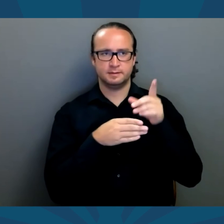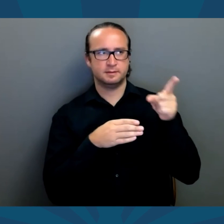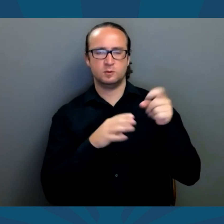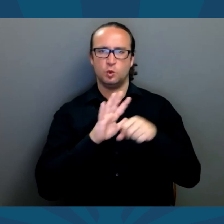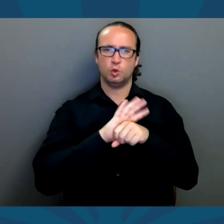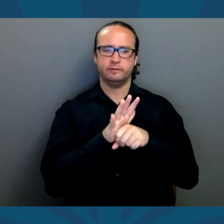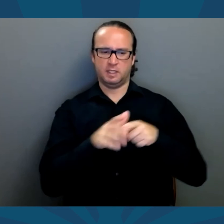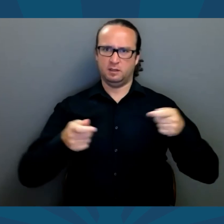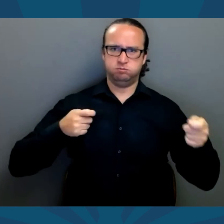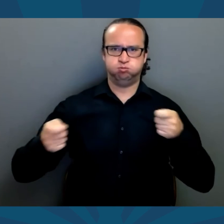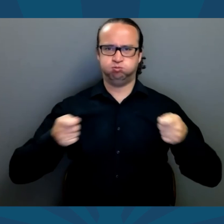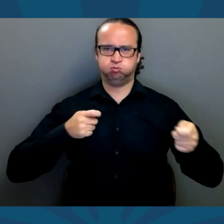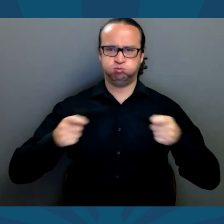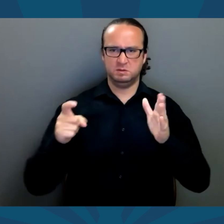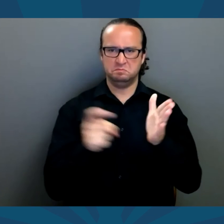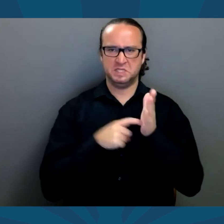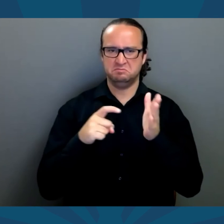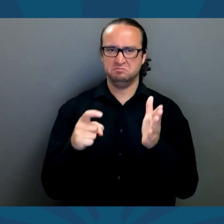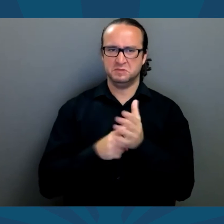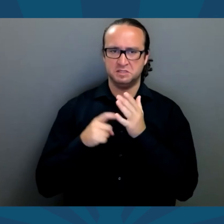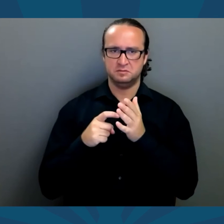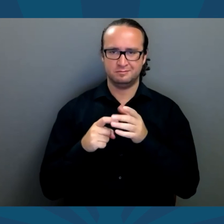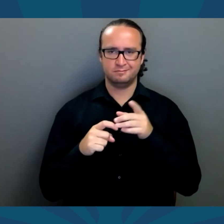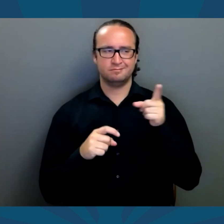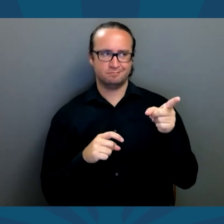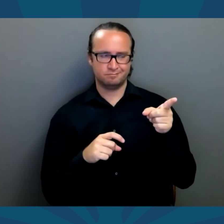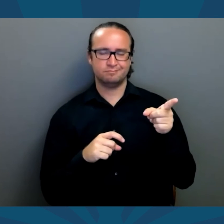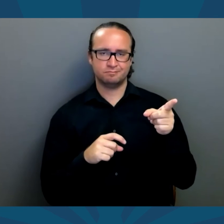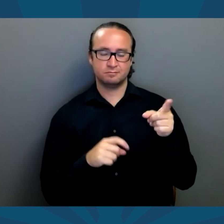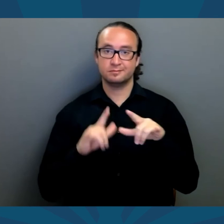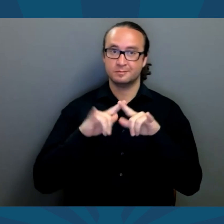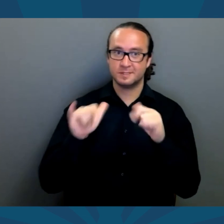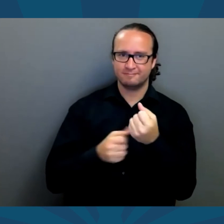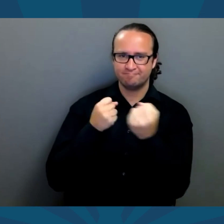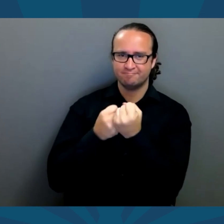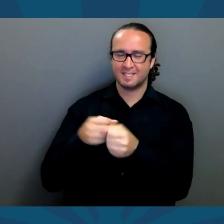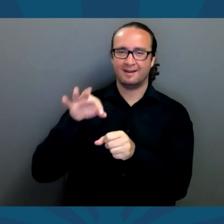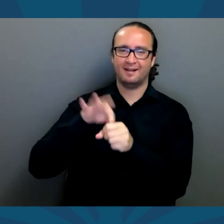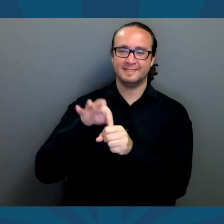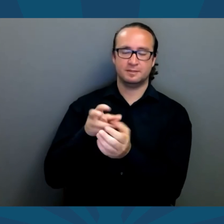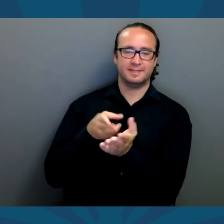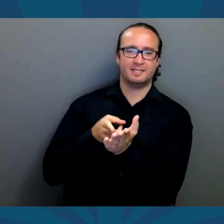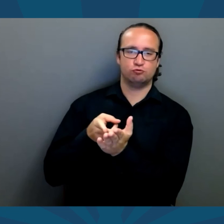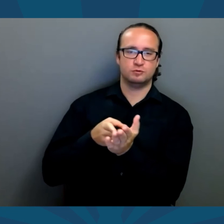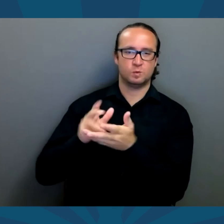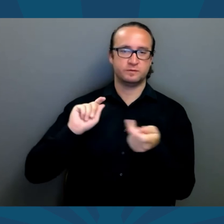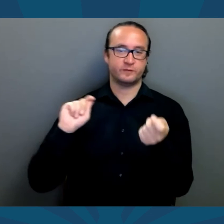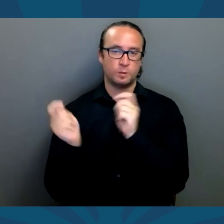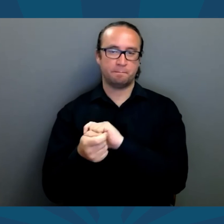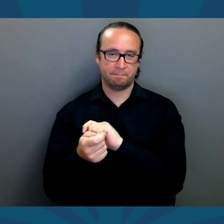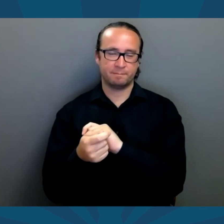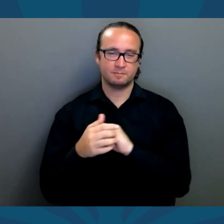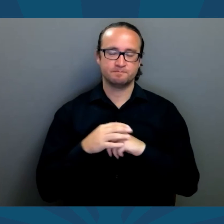I've spent that time fighting against overreaching COVID mandates and supporting election integrity